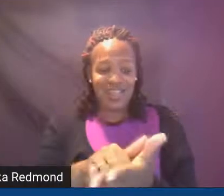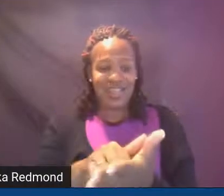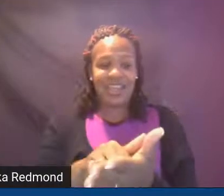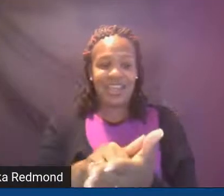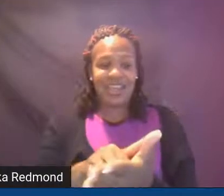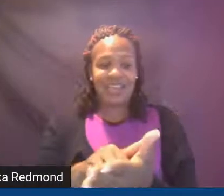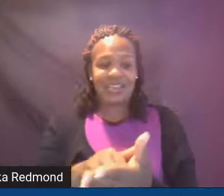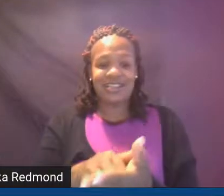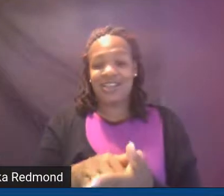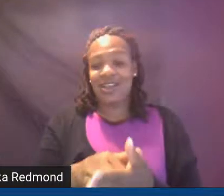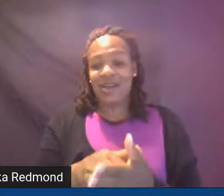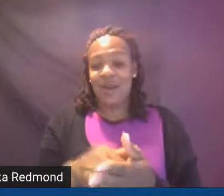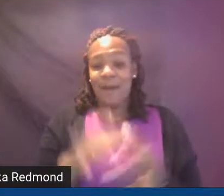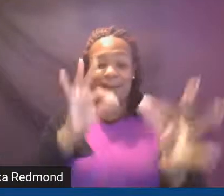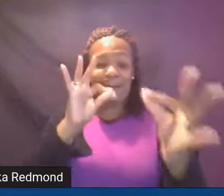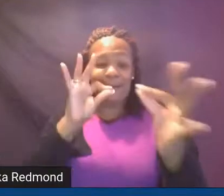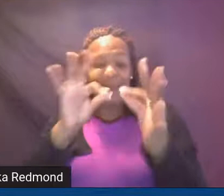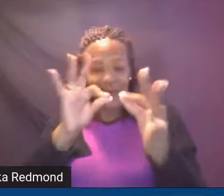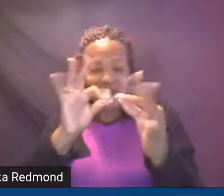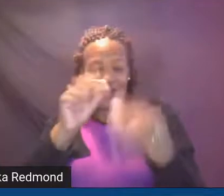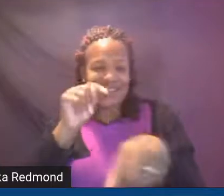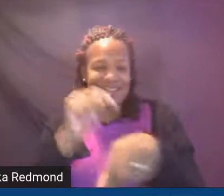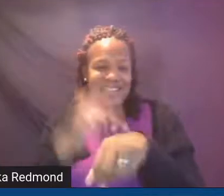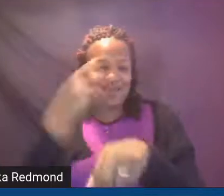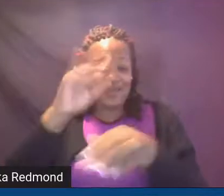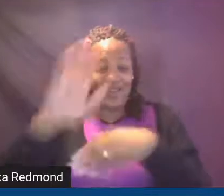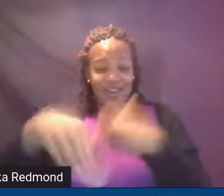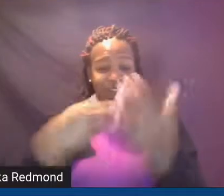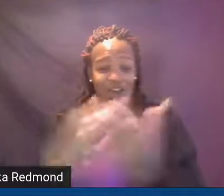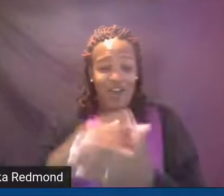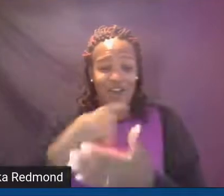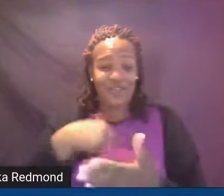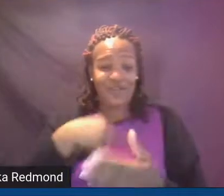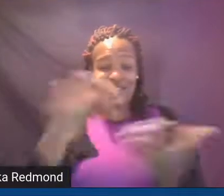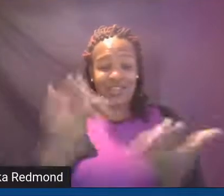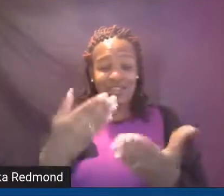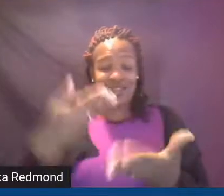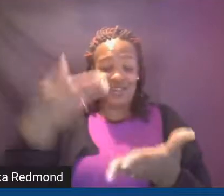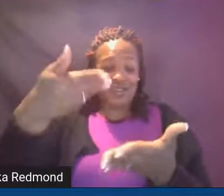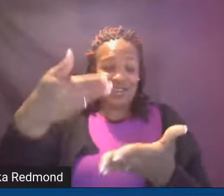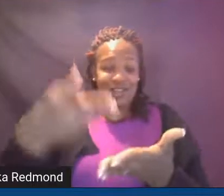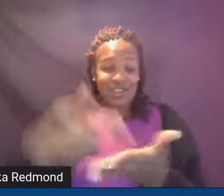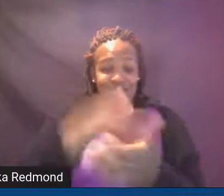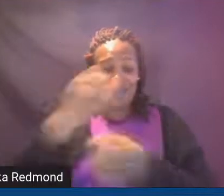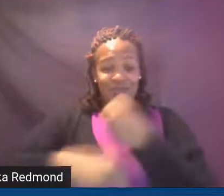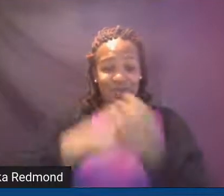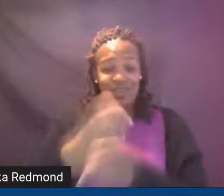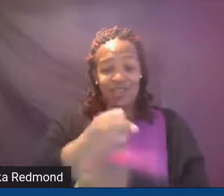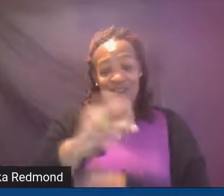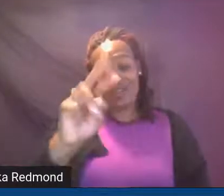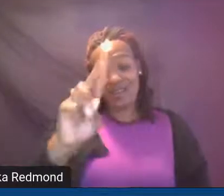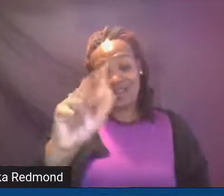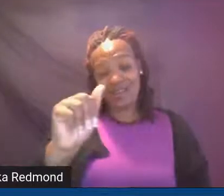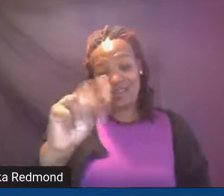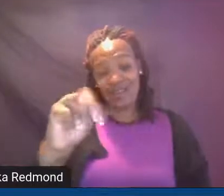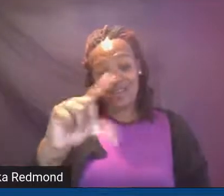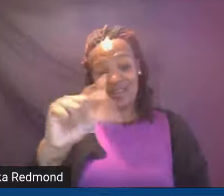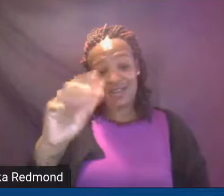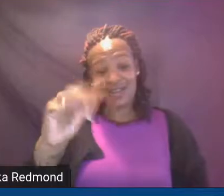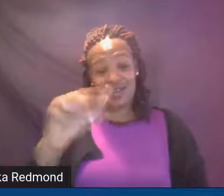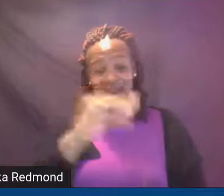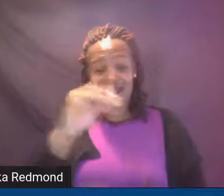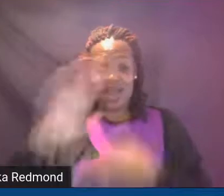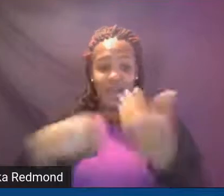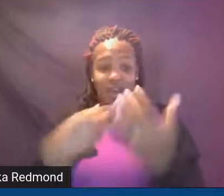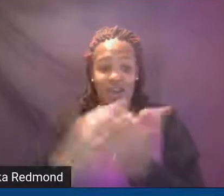perfect timing for all of us here at Rangam and all the viewers